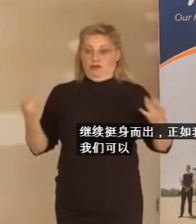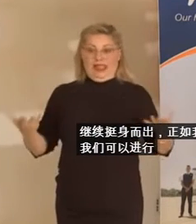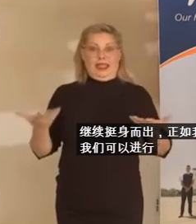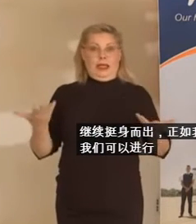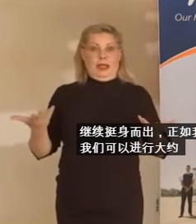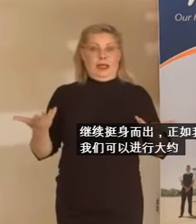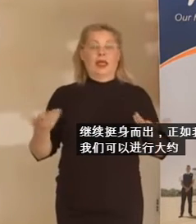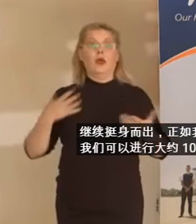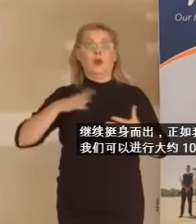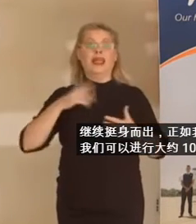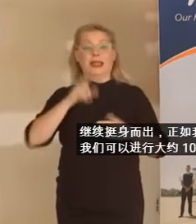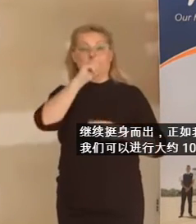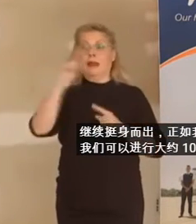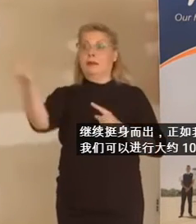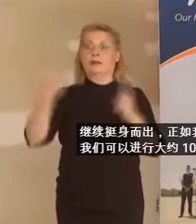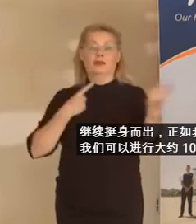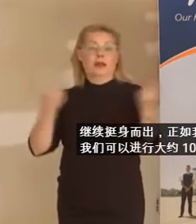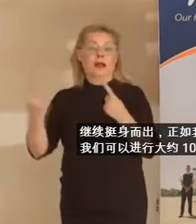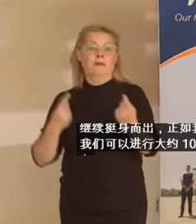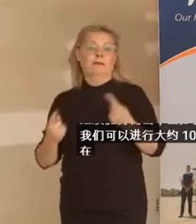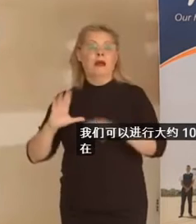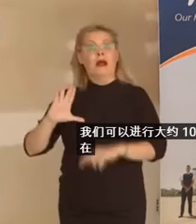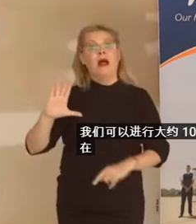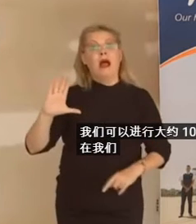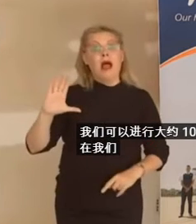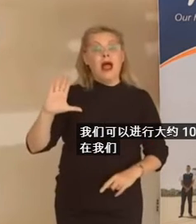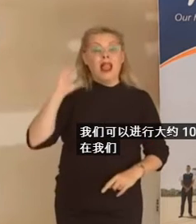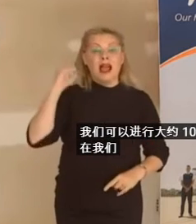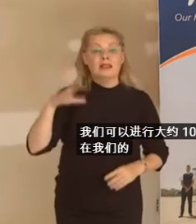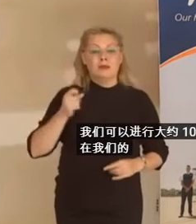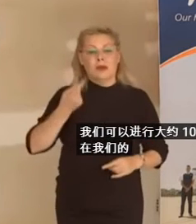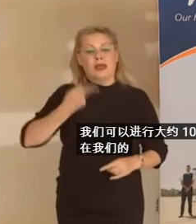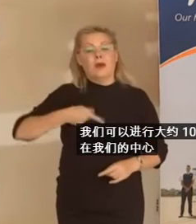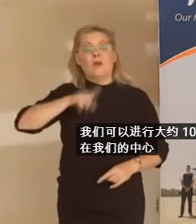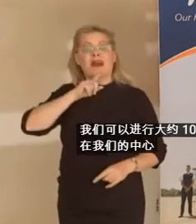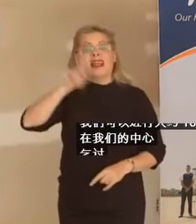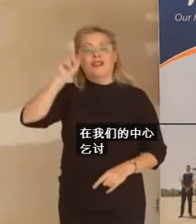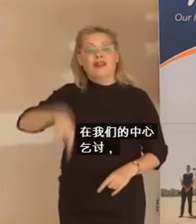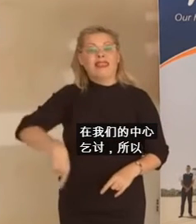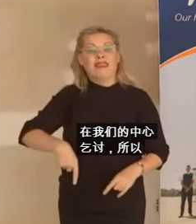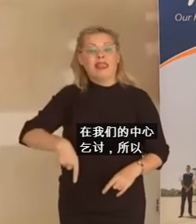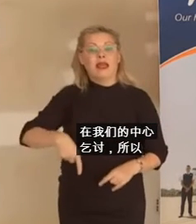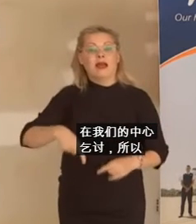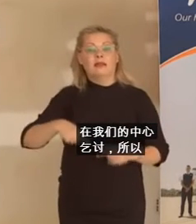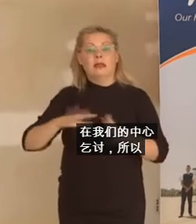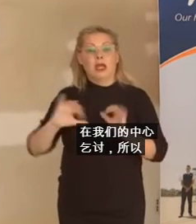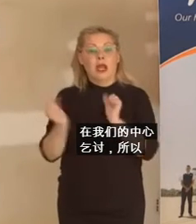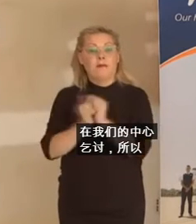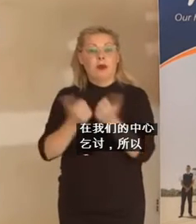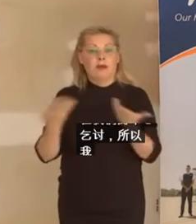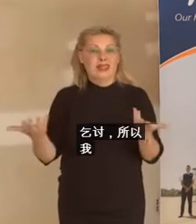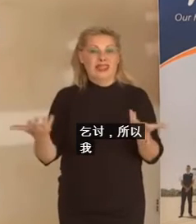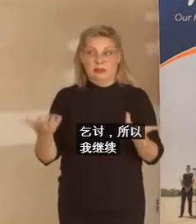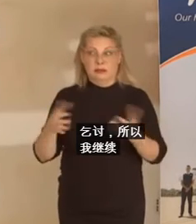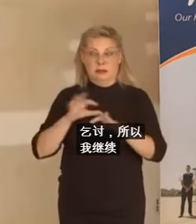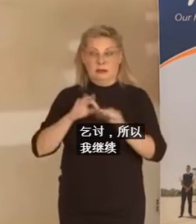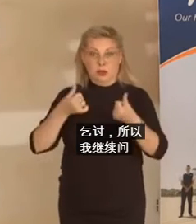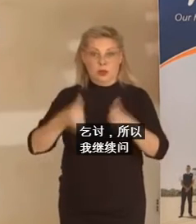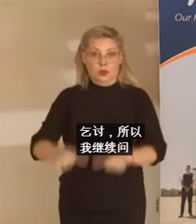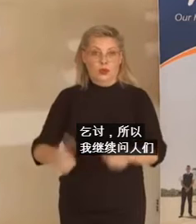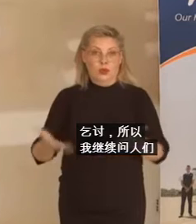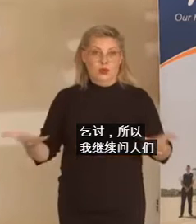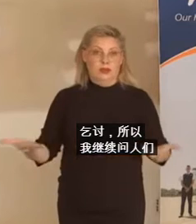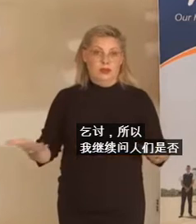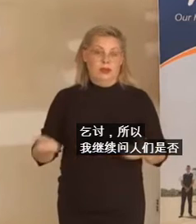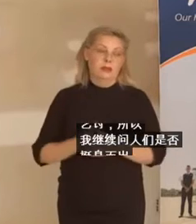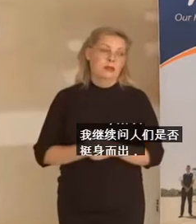around 100,000 appointments we could have had in our centres that went begging. So my continued ask